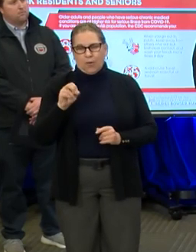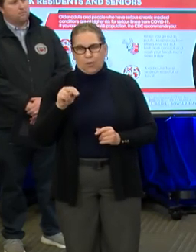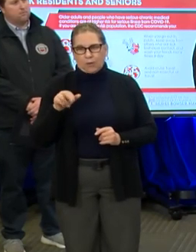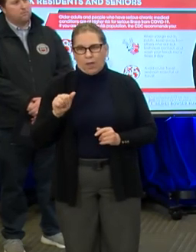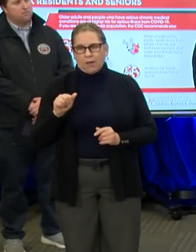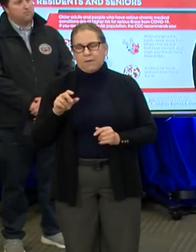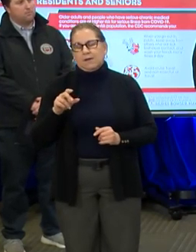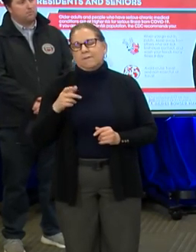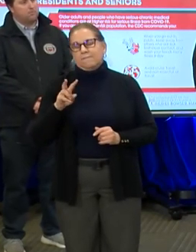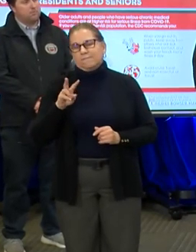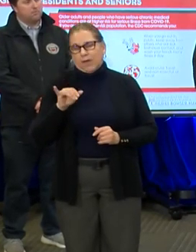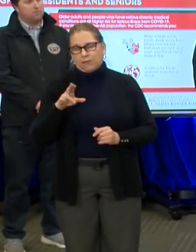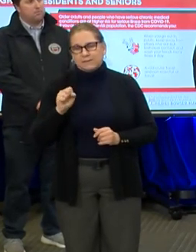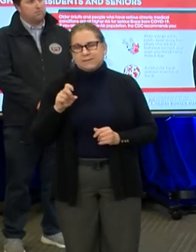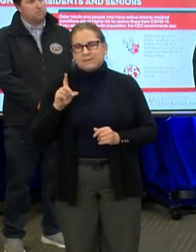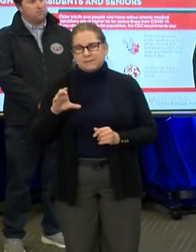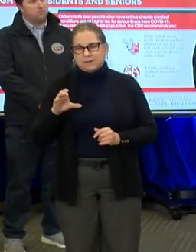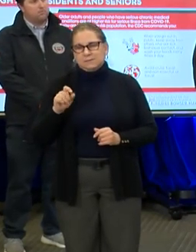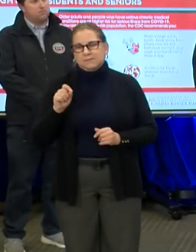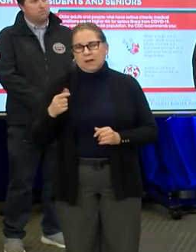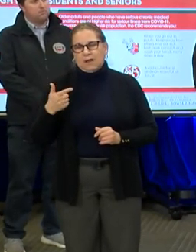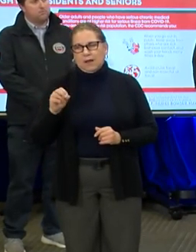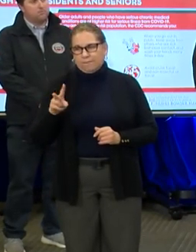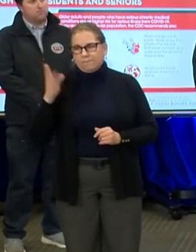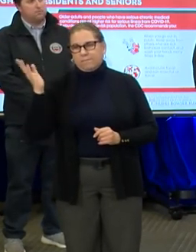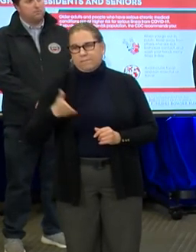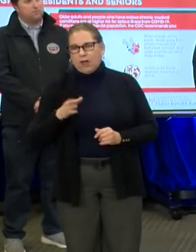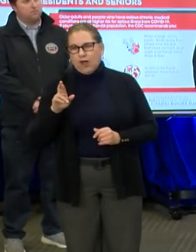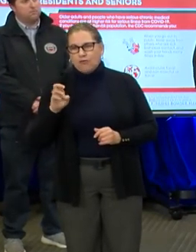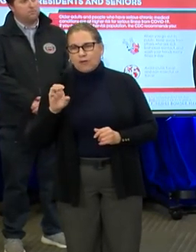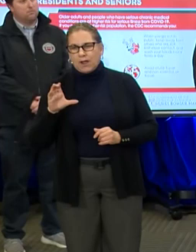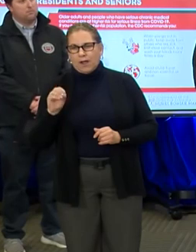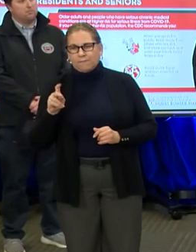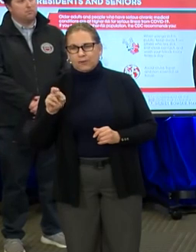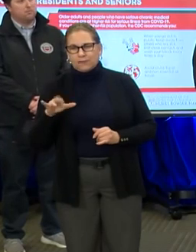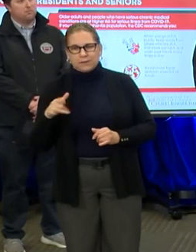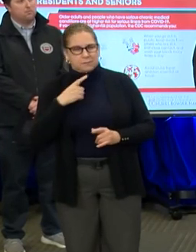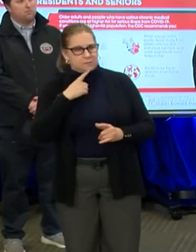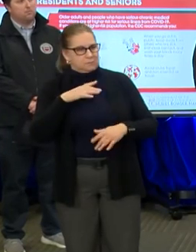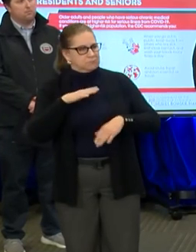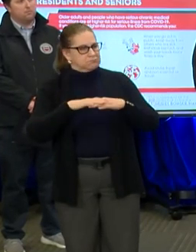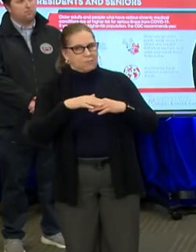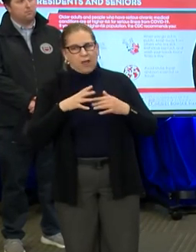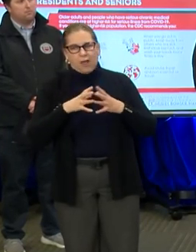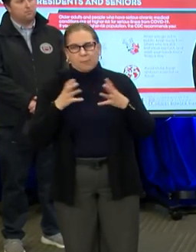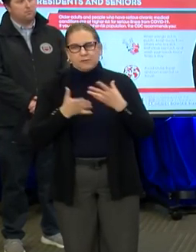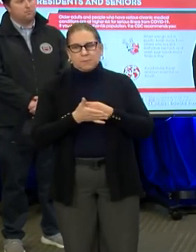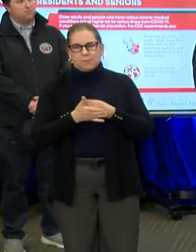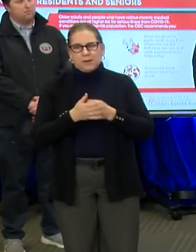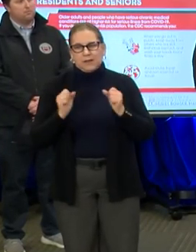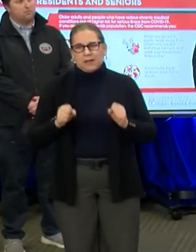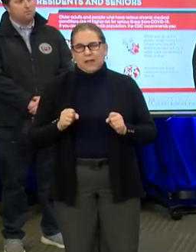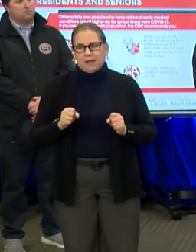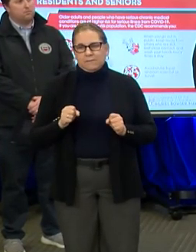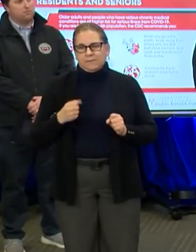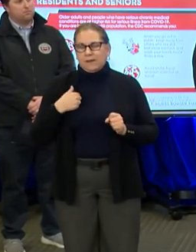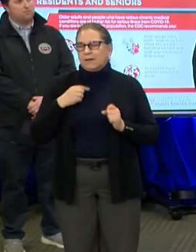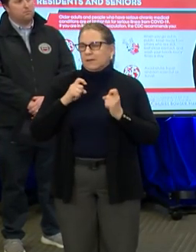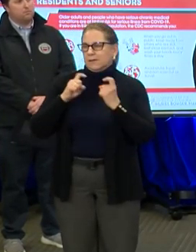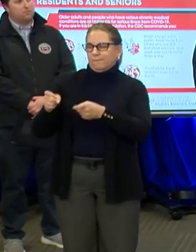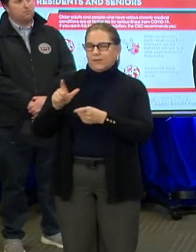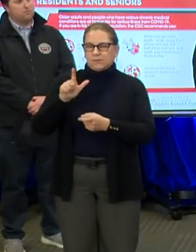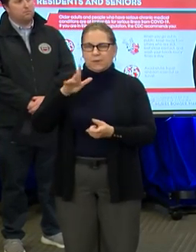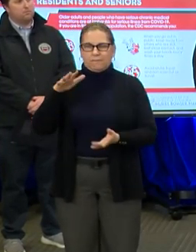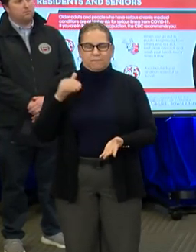Salaries, or what does it do, and what is the upper limit that they can get? Sure. So the upper limit is $25,000, and they can use it for a lot